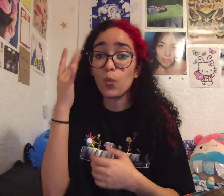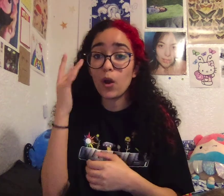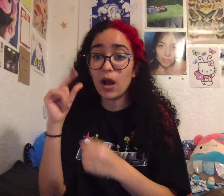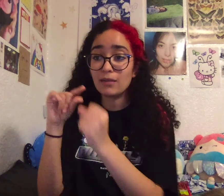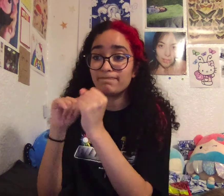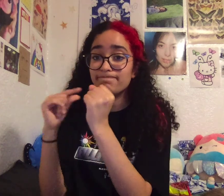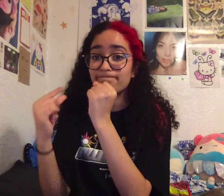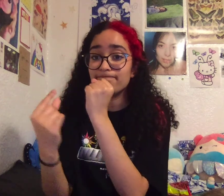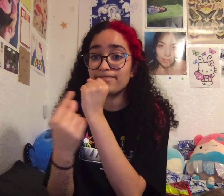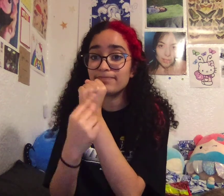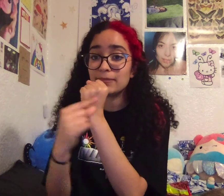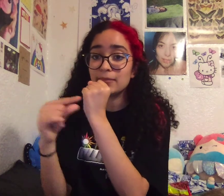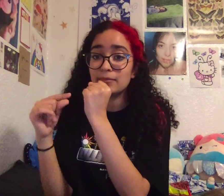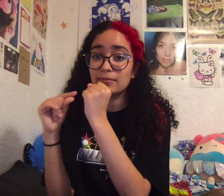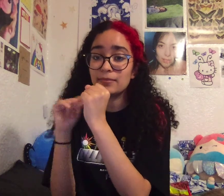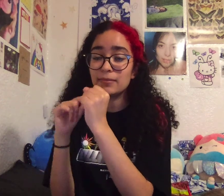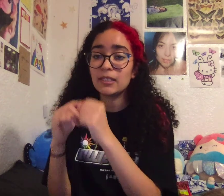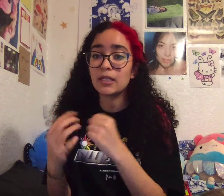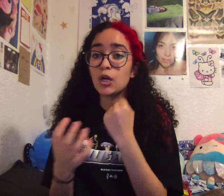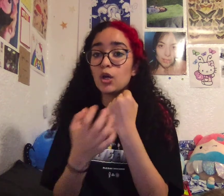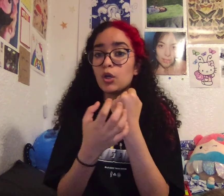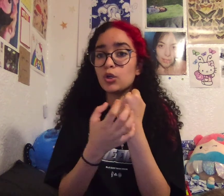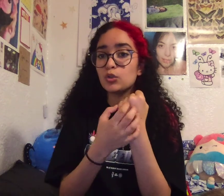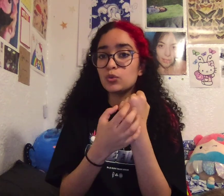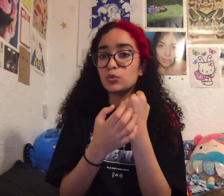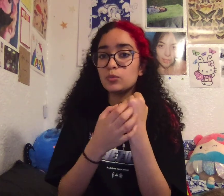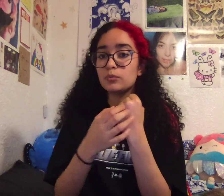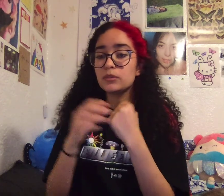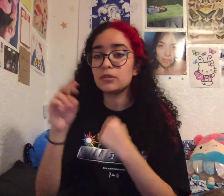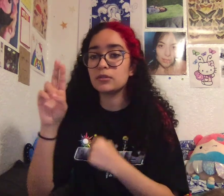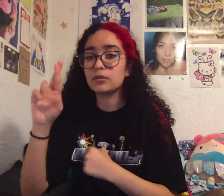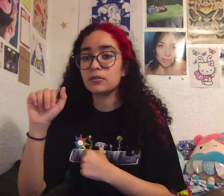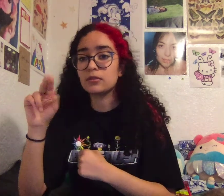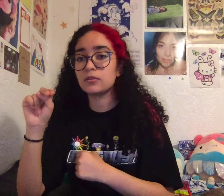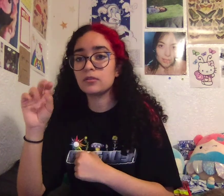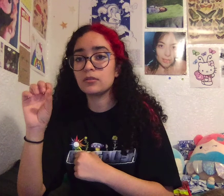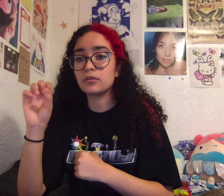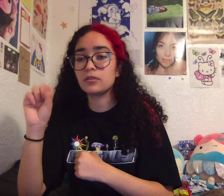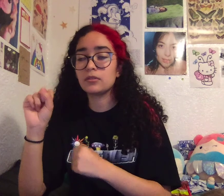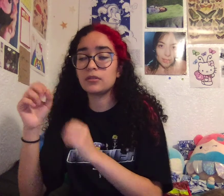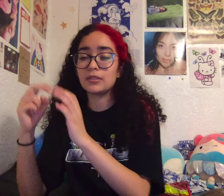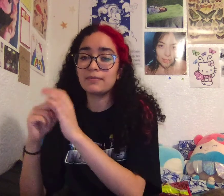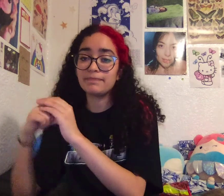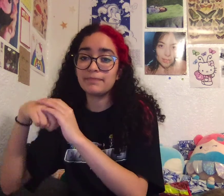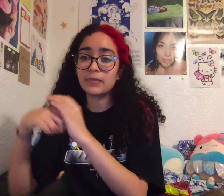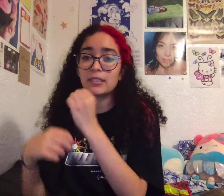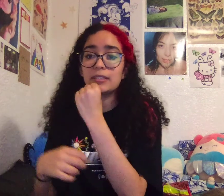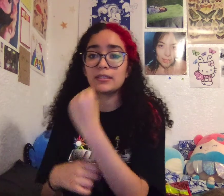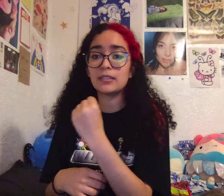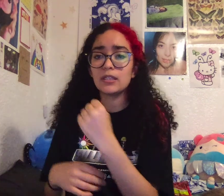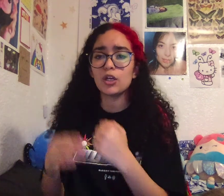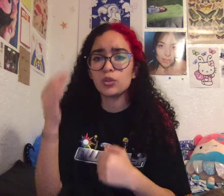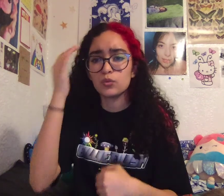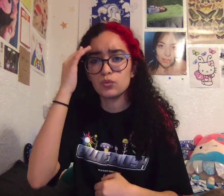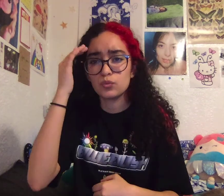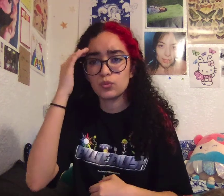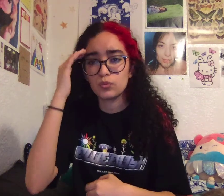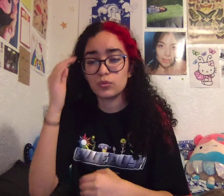between Jupiter and Uranus. Hey, did you know Saturn's rings are made of ice? Oh my